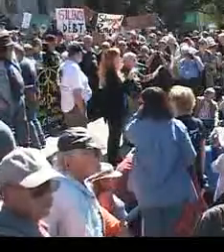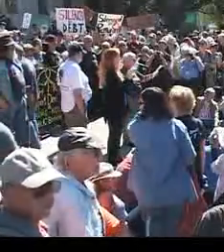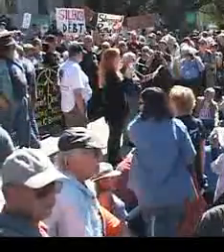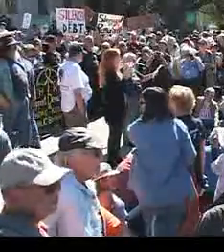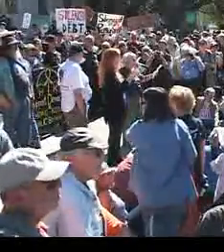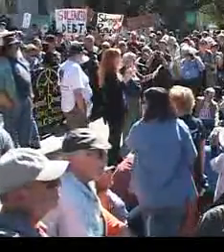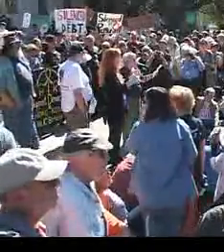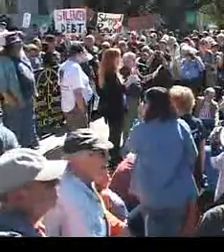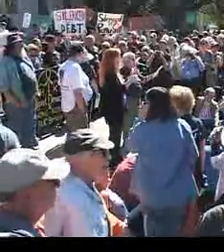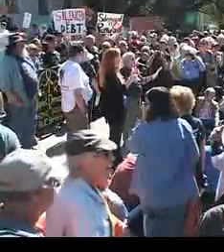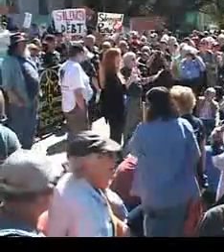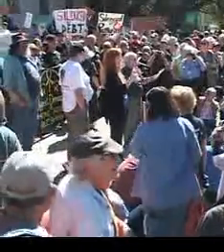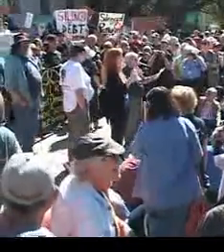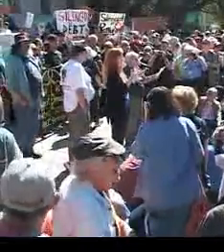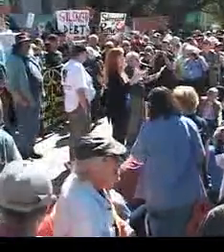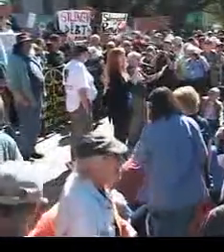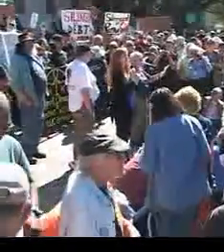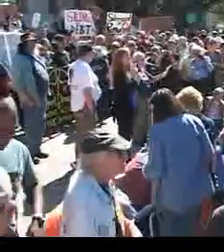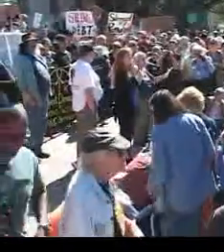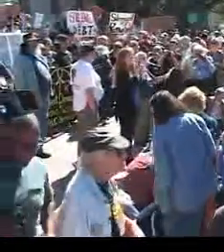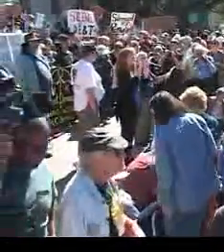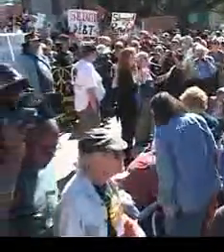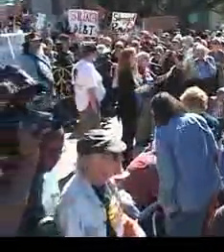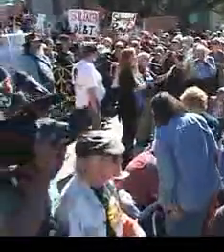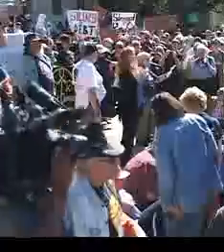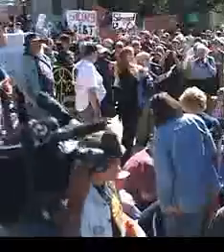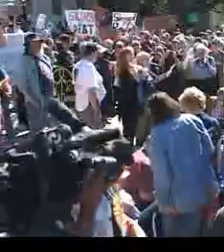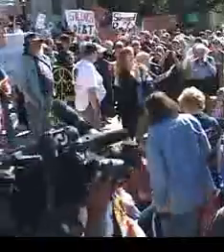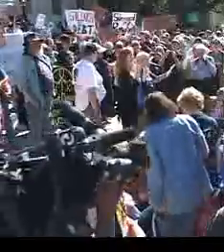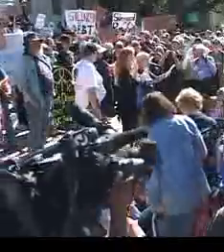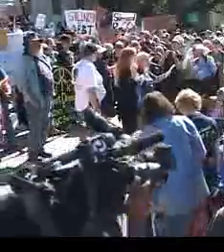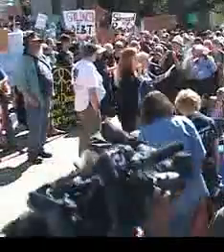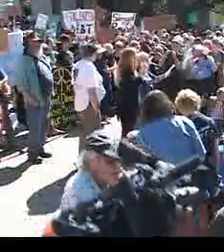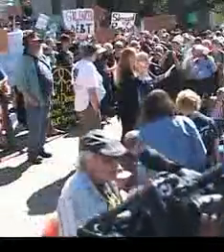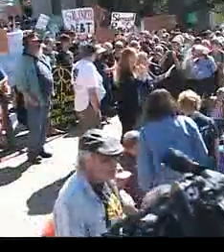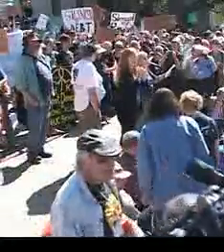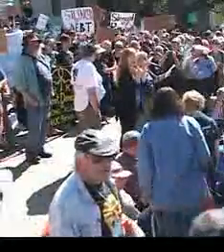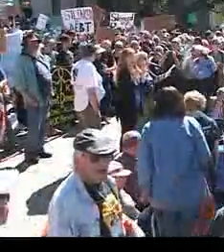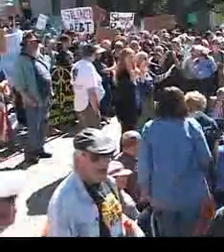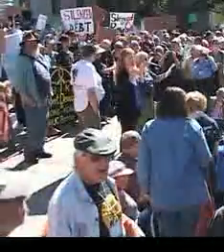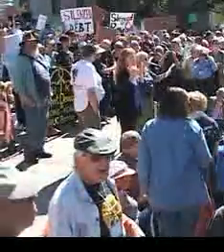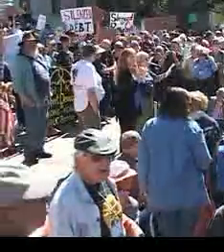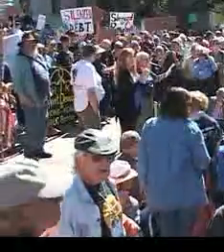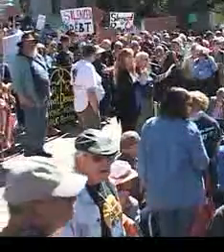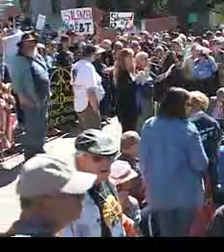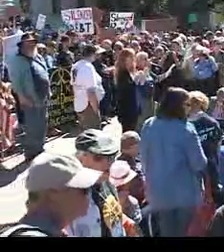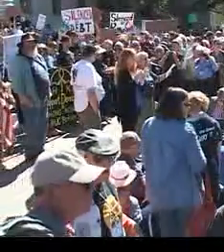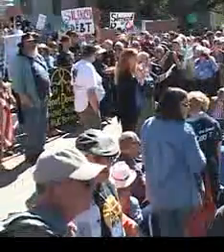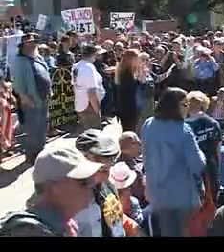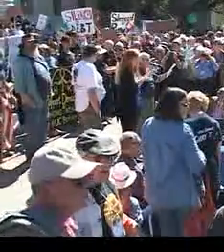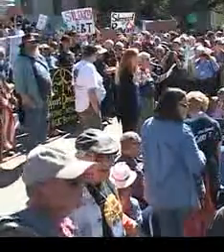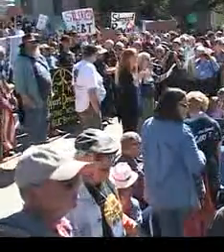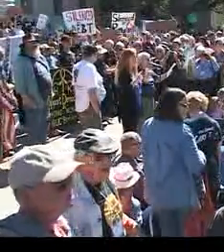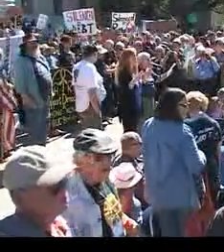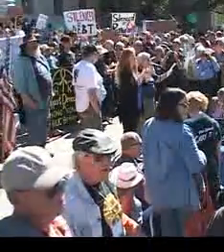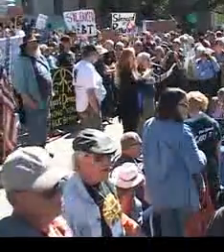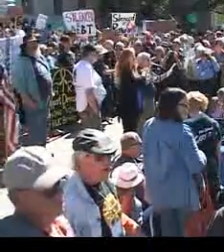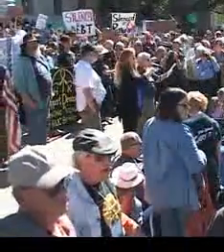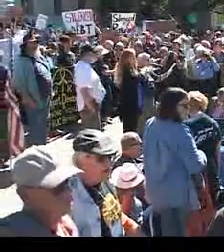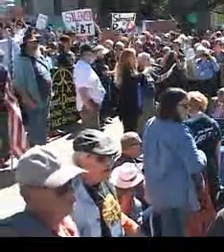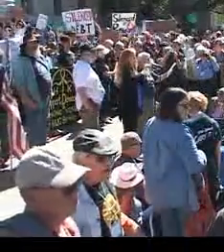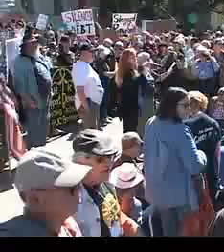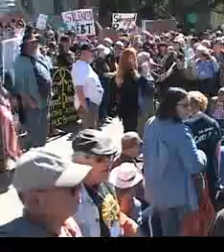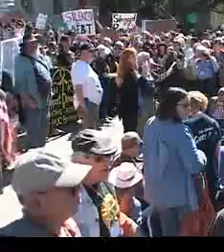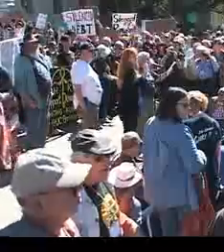today take great inspiration from the tens of thousands of folks that filled the streets of Manhattan 10 days